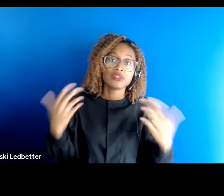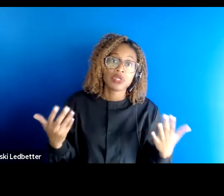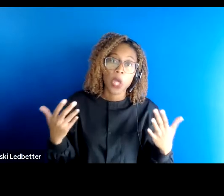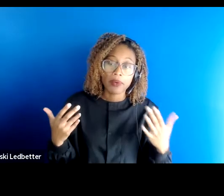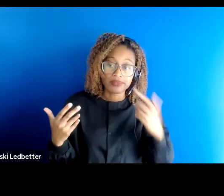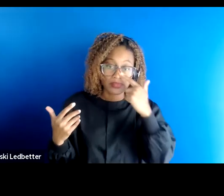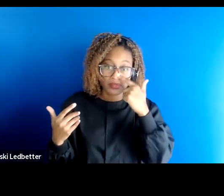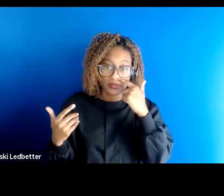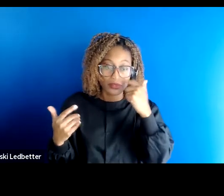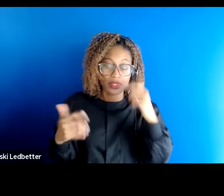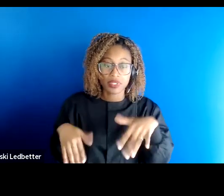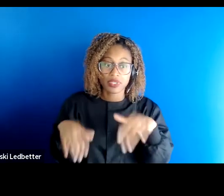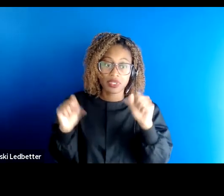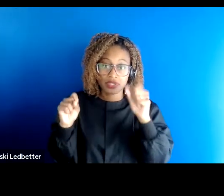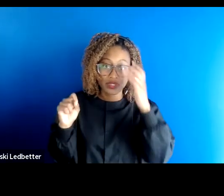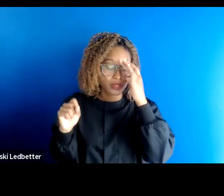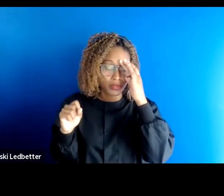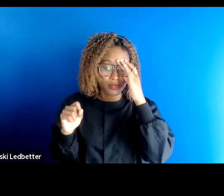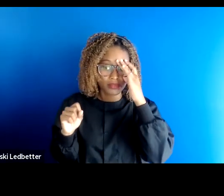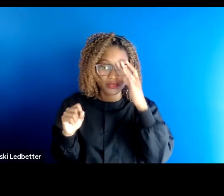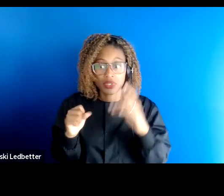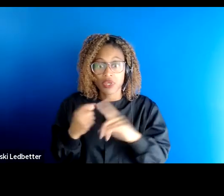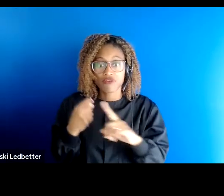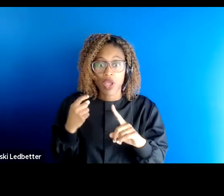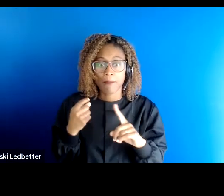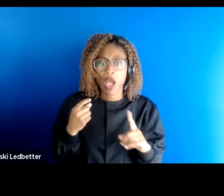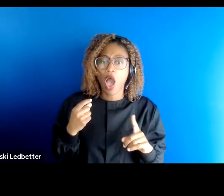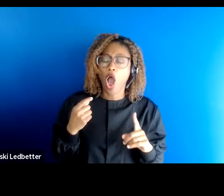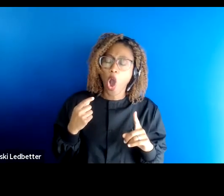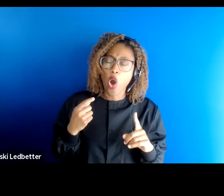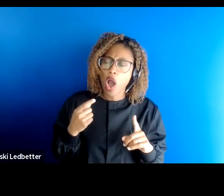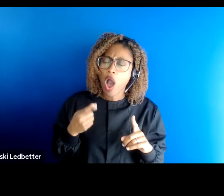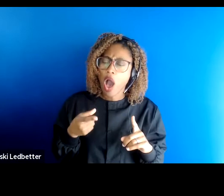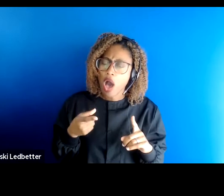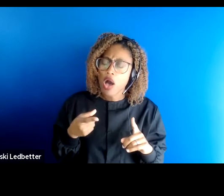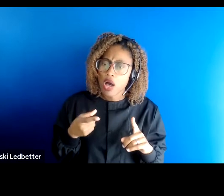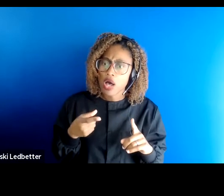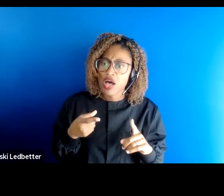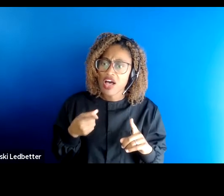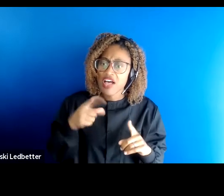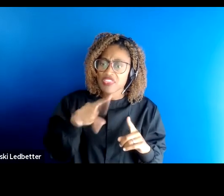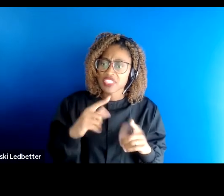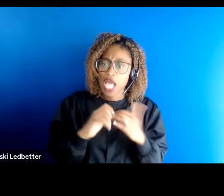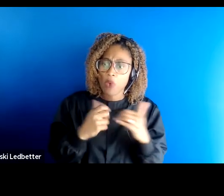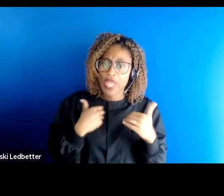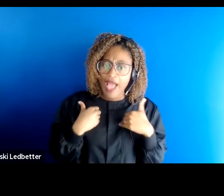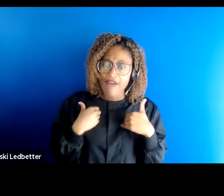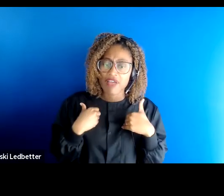it took a space from this is how we have a spiritual